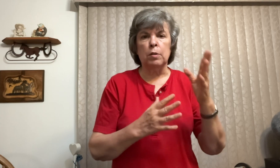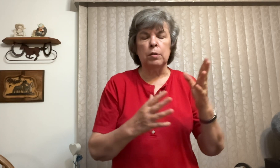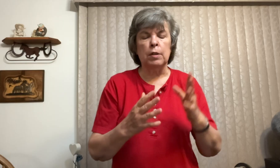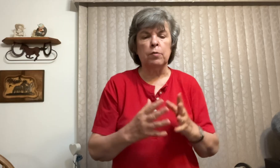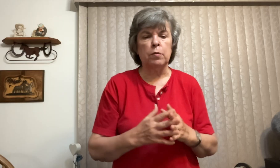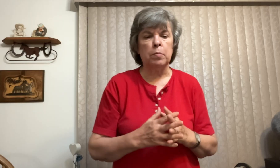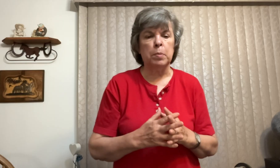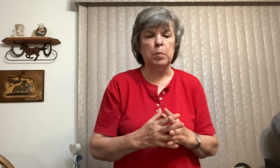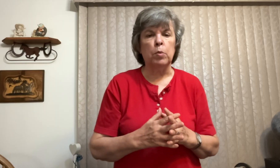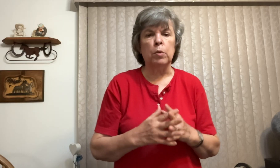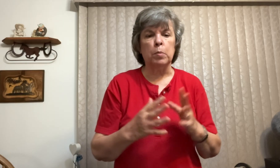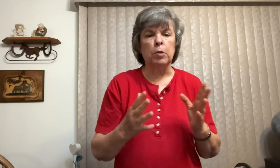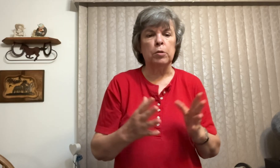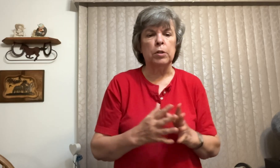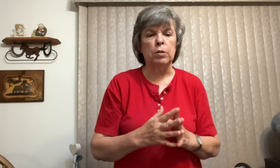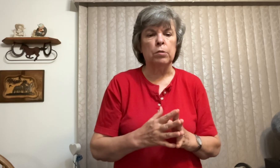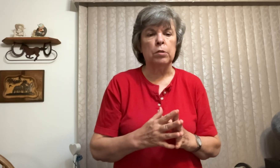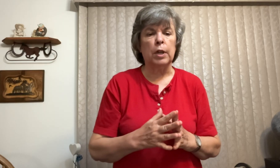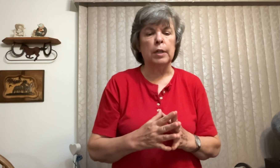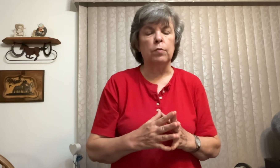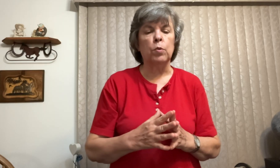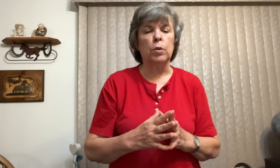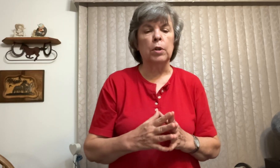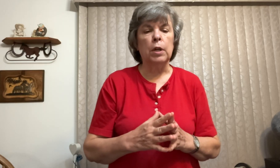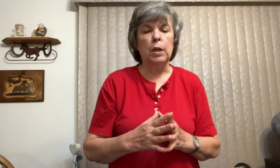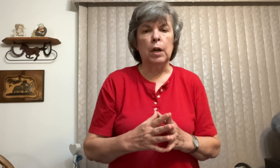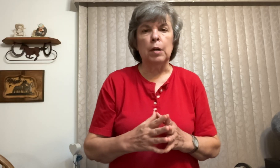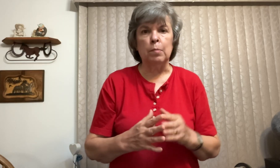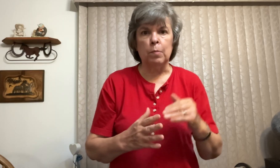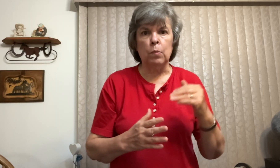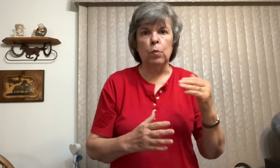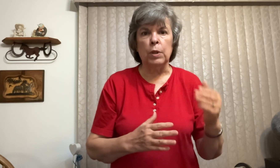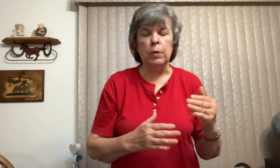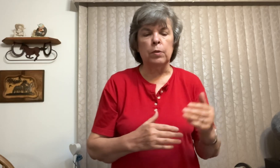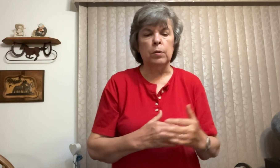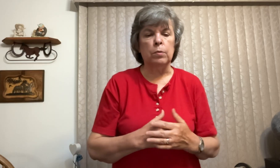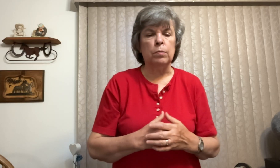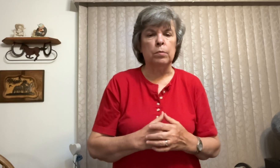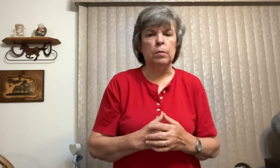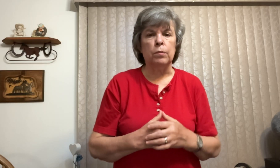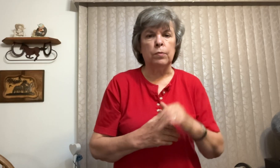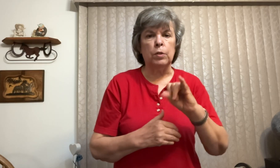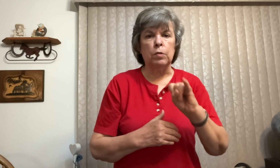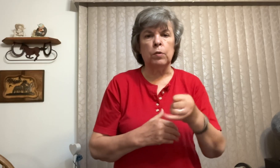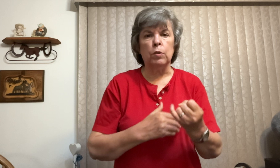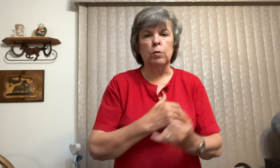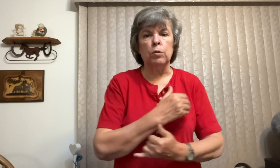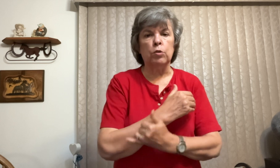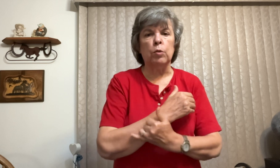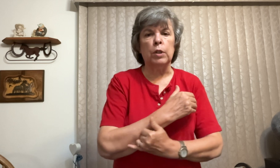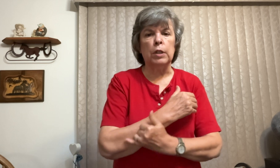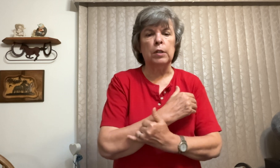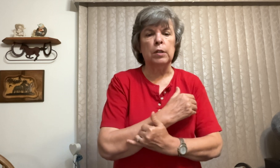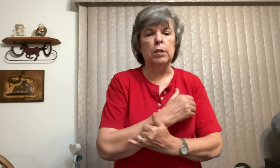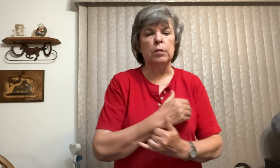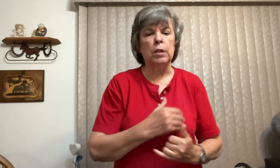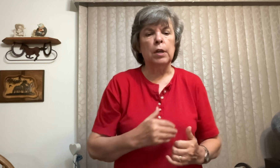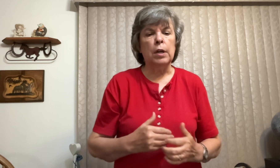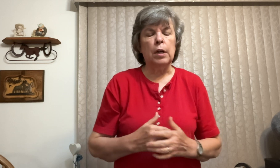deaf people or person that you're signing for what, if you're shortening it to this,